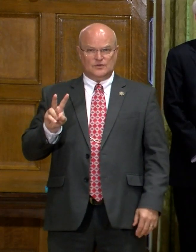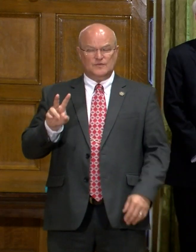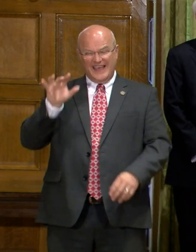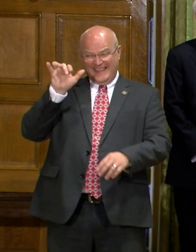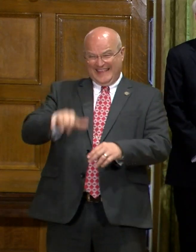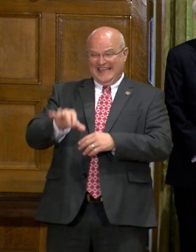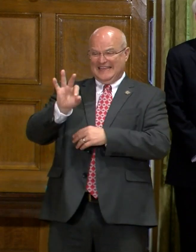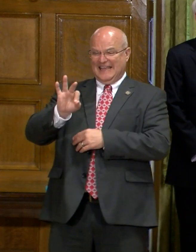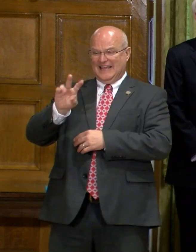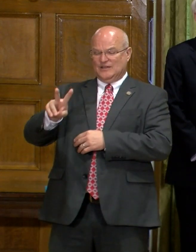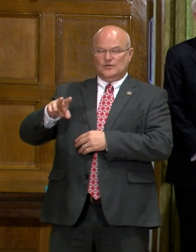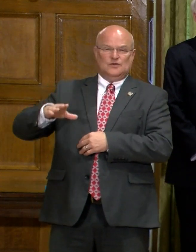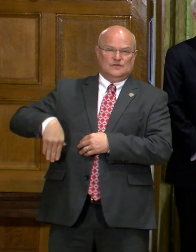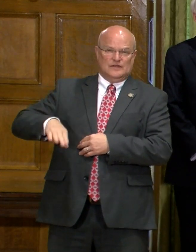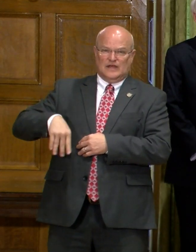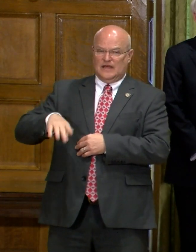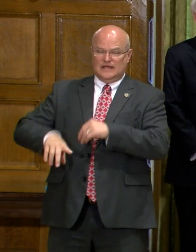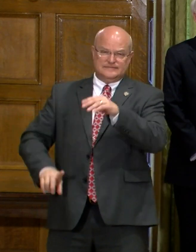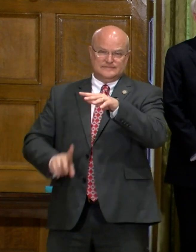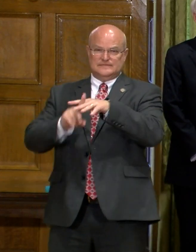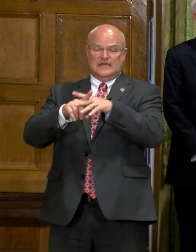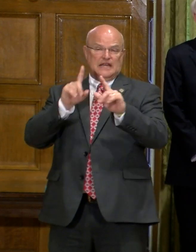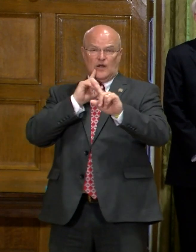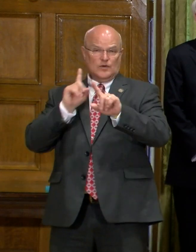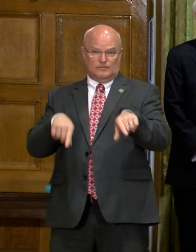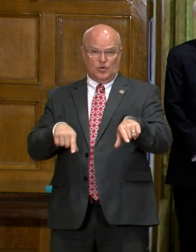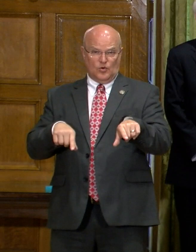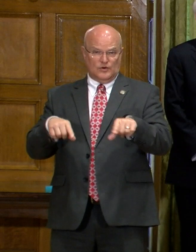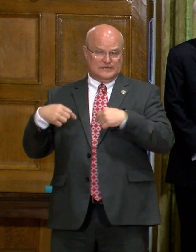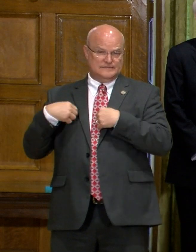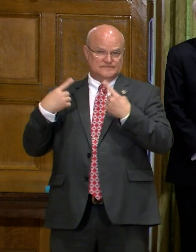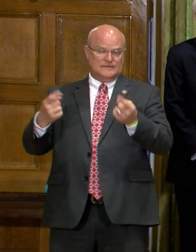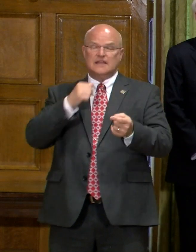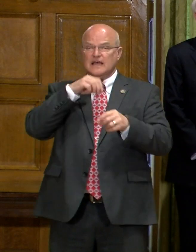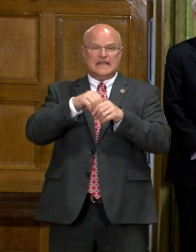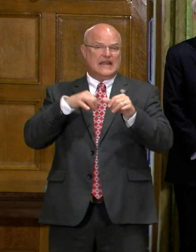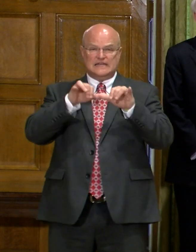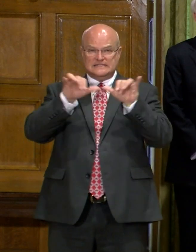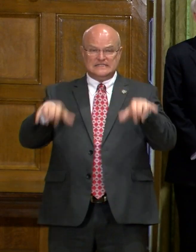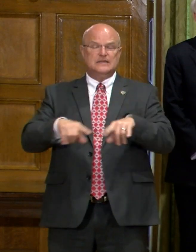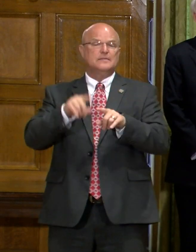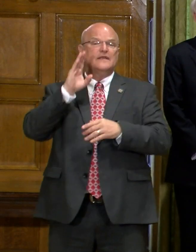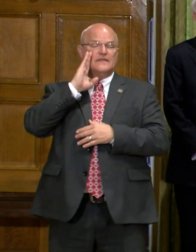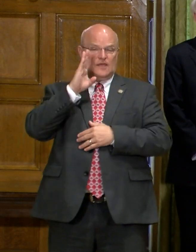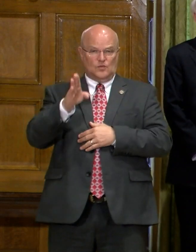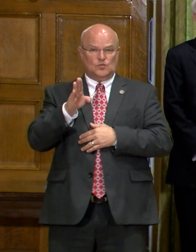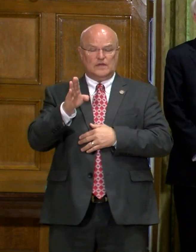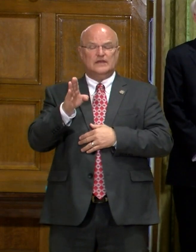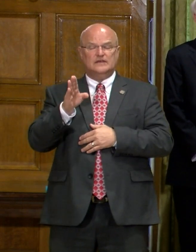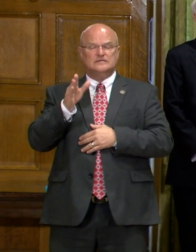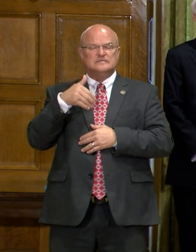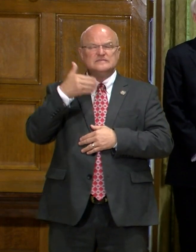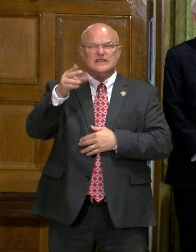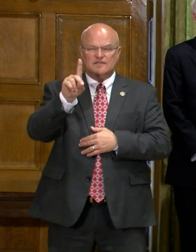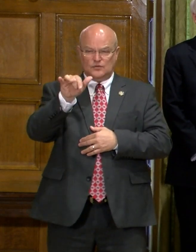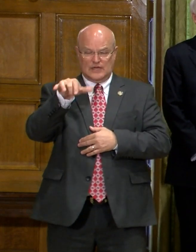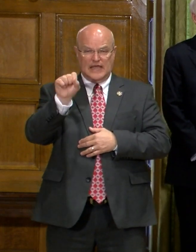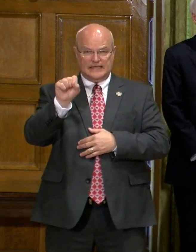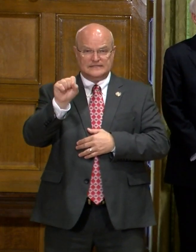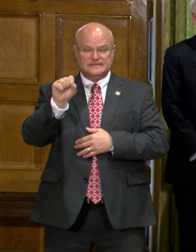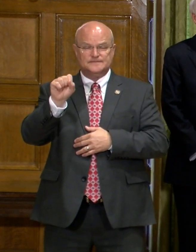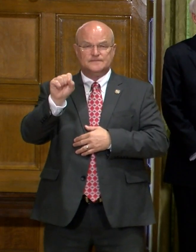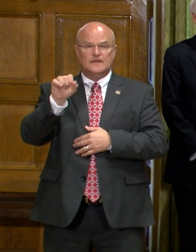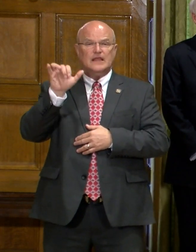Those 92 have not yet appeared in our report. They're not yet in our system, but they will in the next few